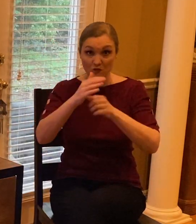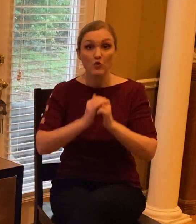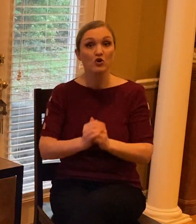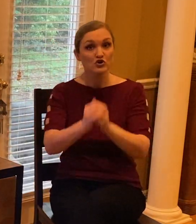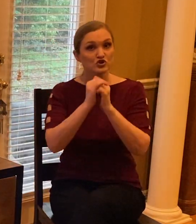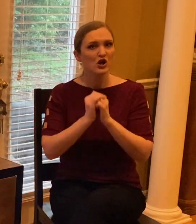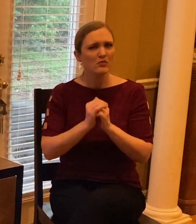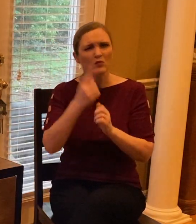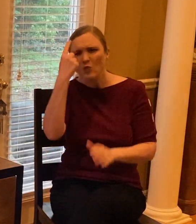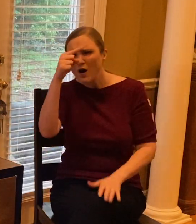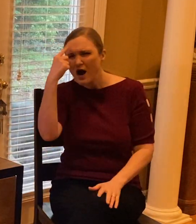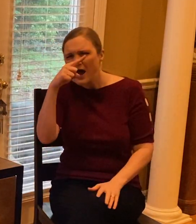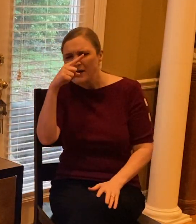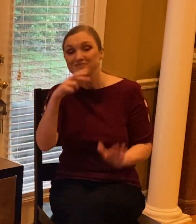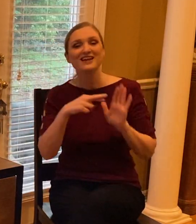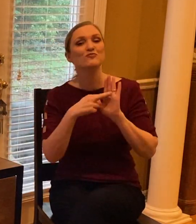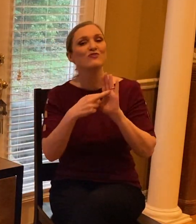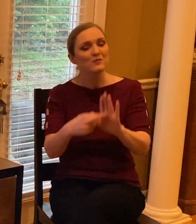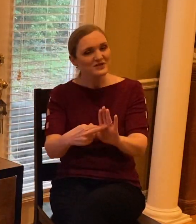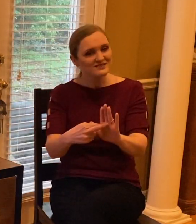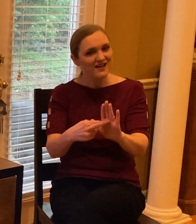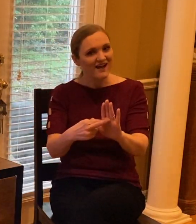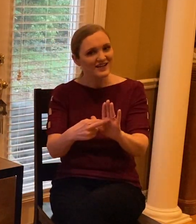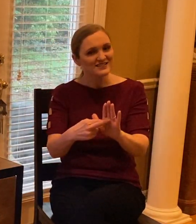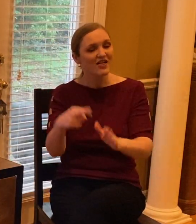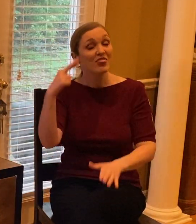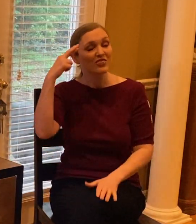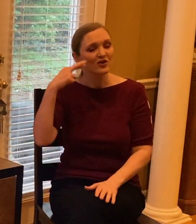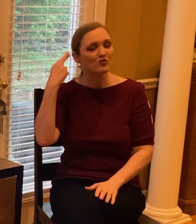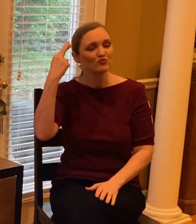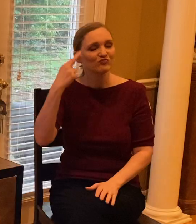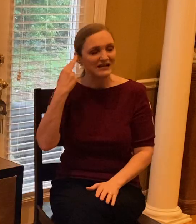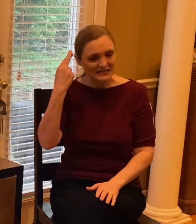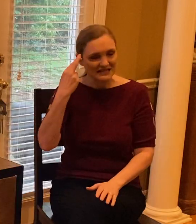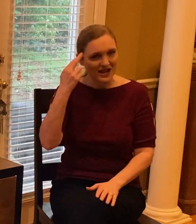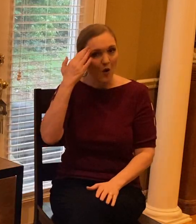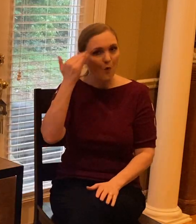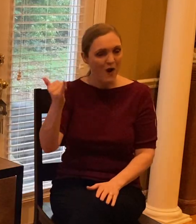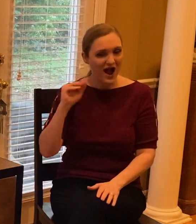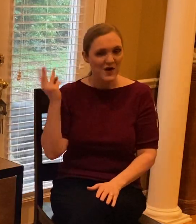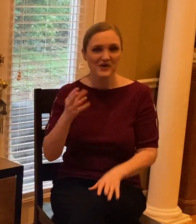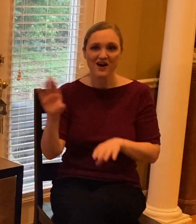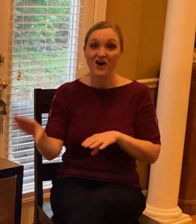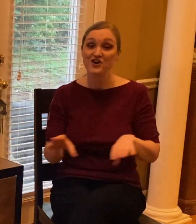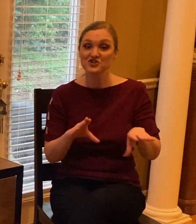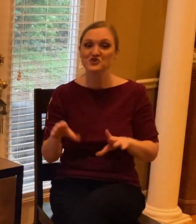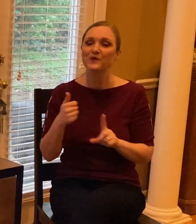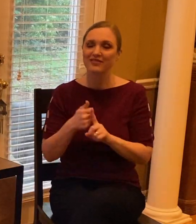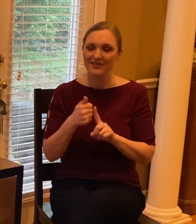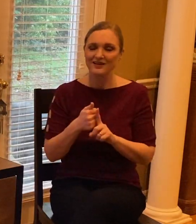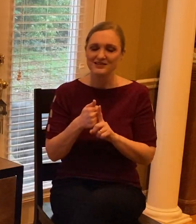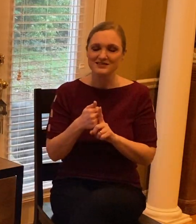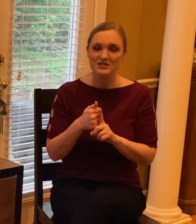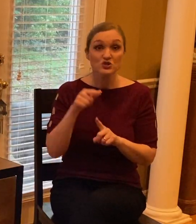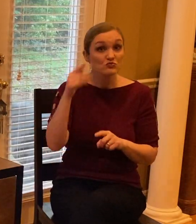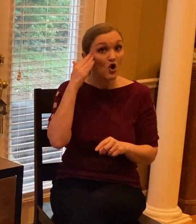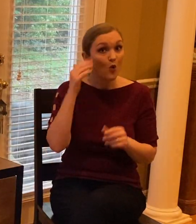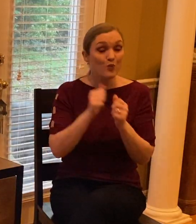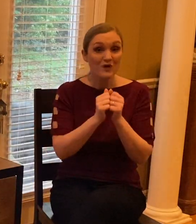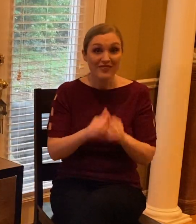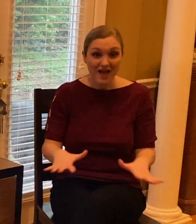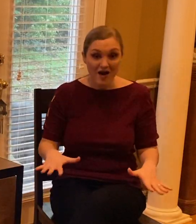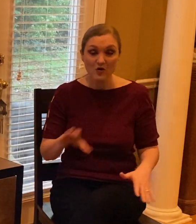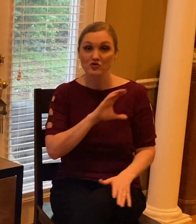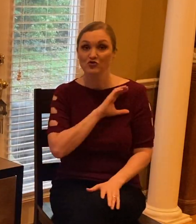Because it represents the thing, it represents the reason why we're doing any of this to begin with. You know, without